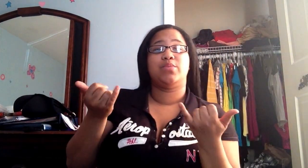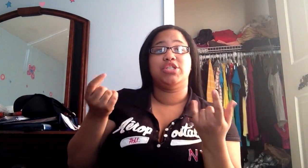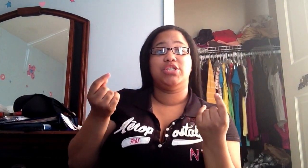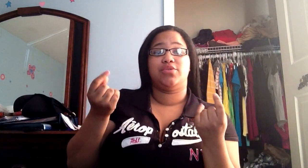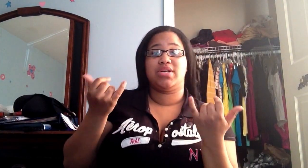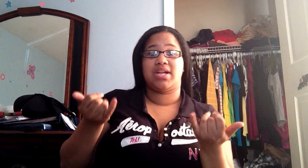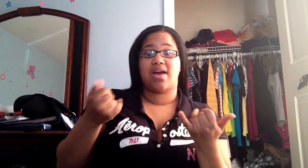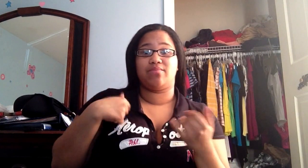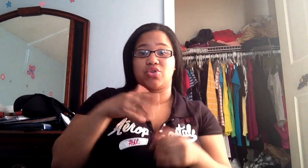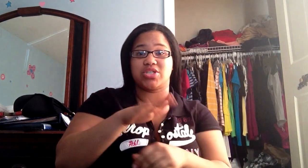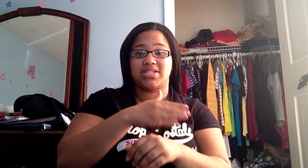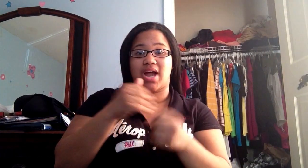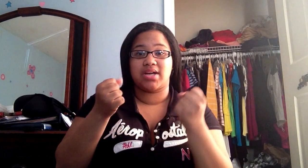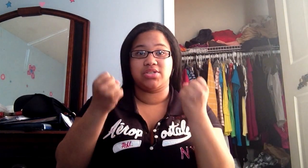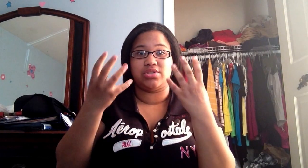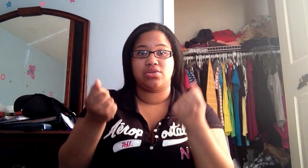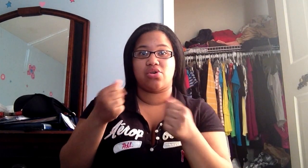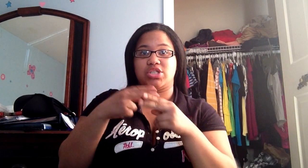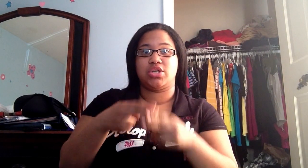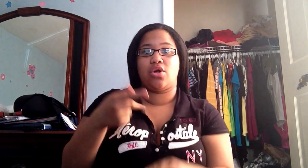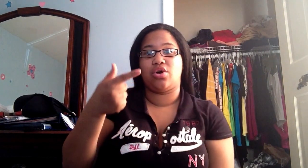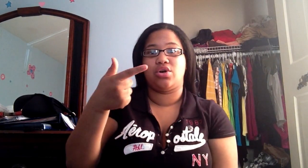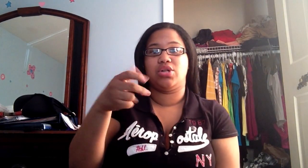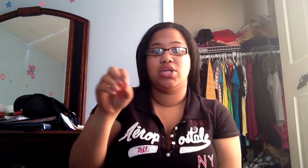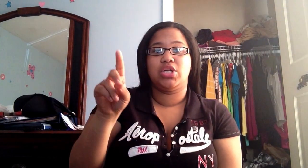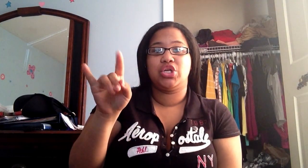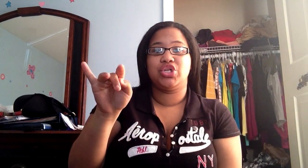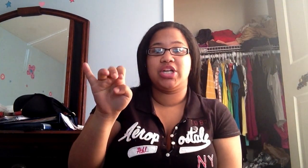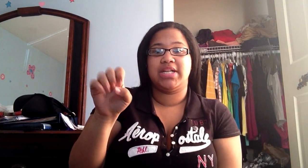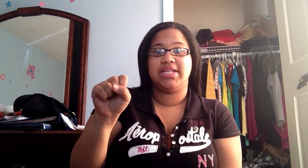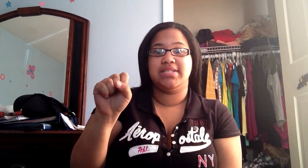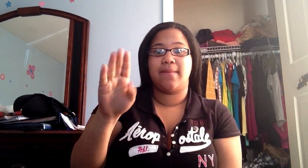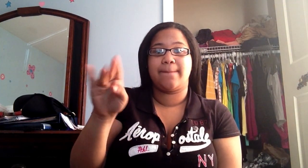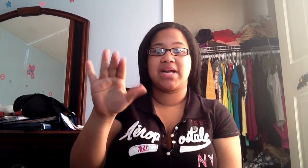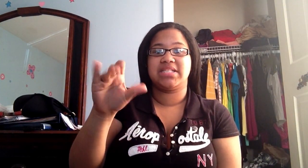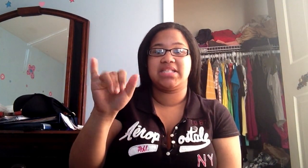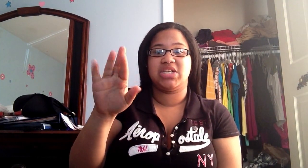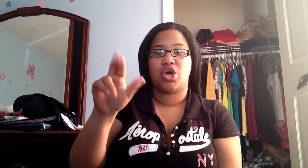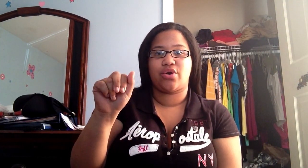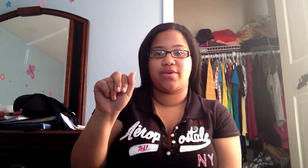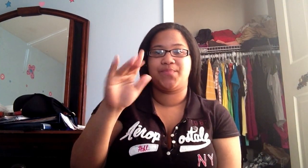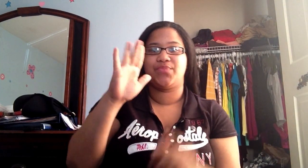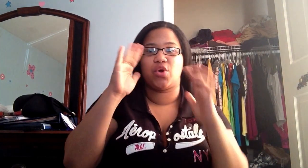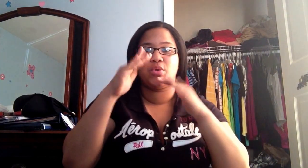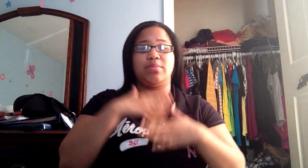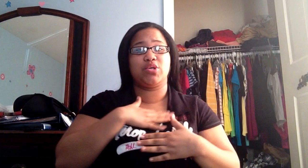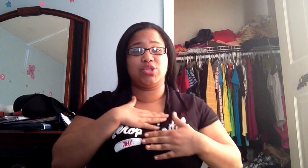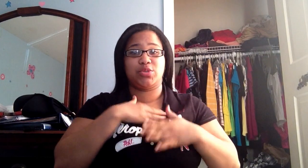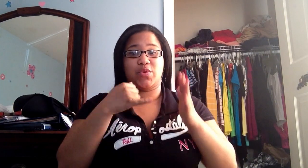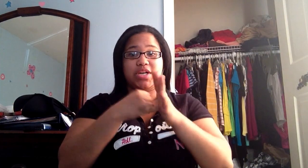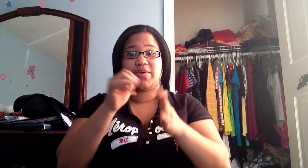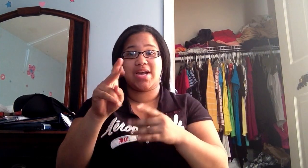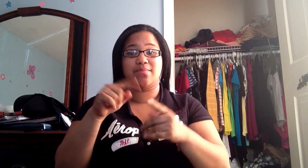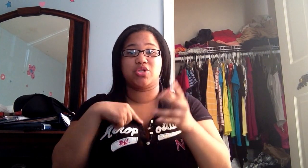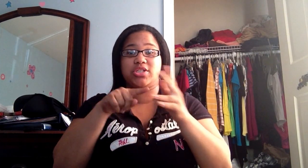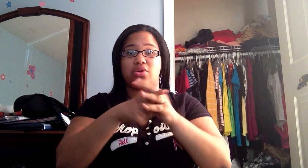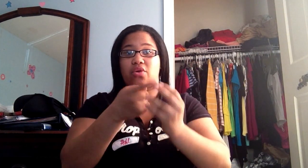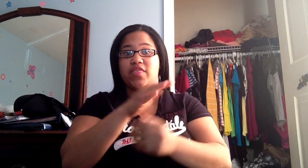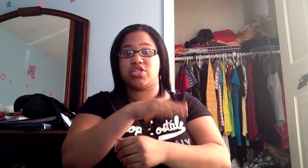Bomber Jordan, Gordon, and Dog, Carl, Cody, Bad Deal, Hobie or Joy, okay? I'm gonna throw the